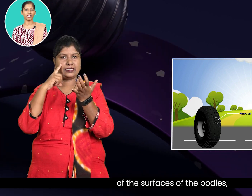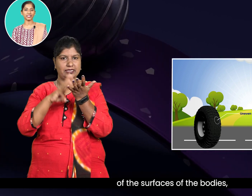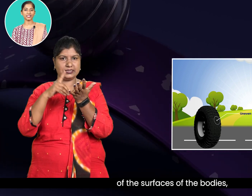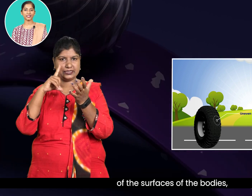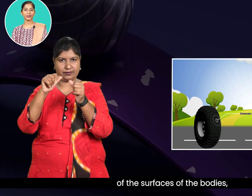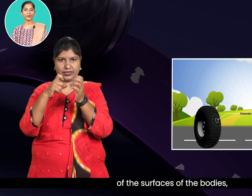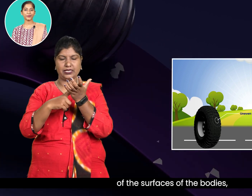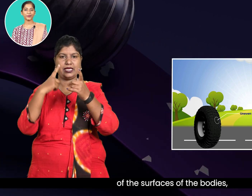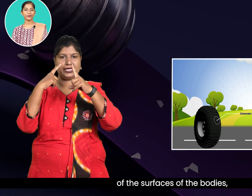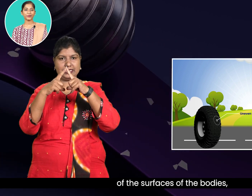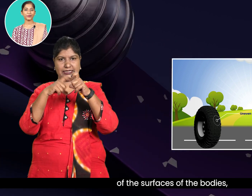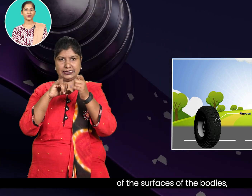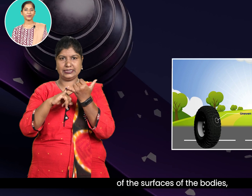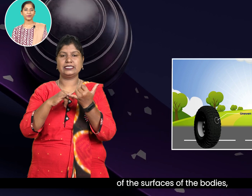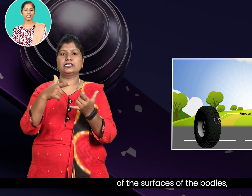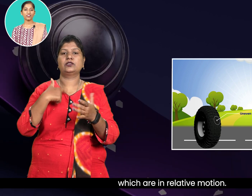the bodies,